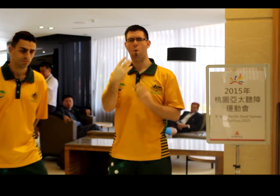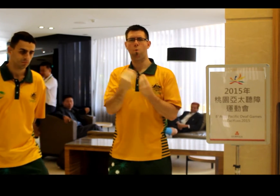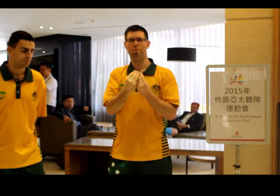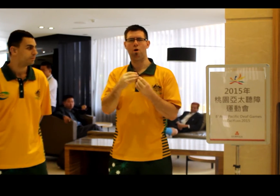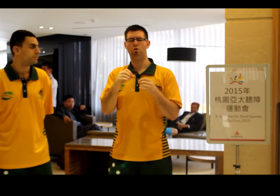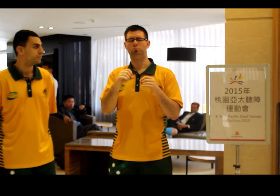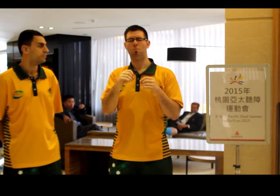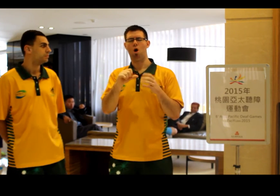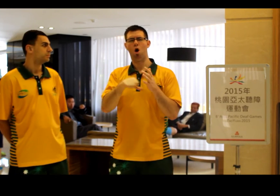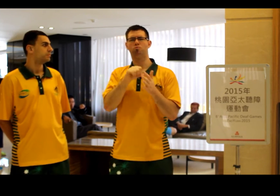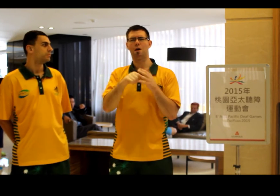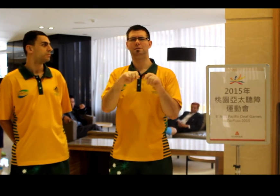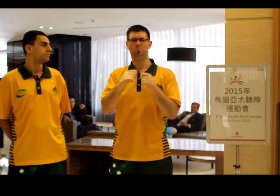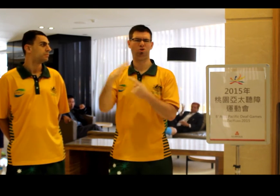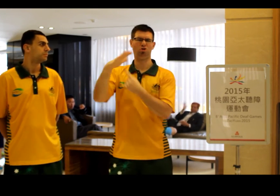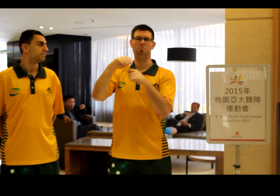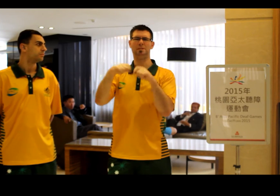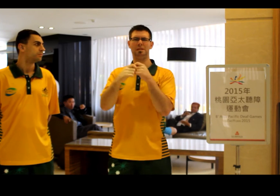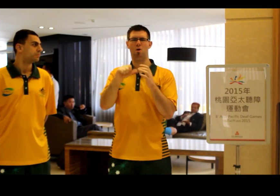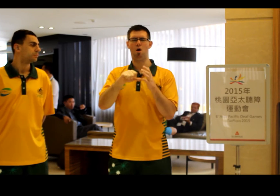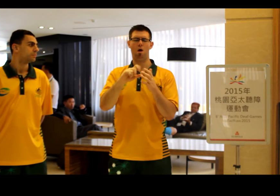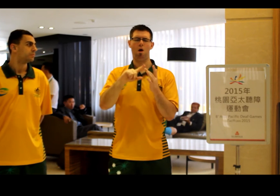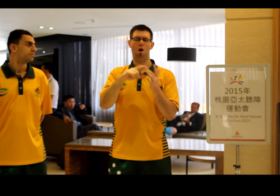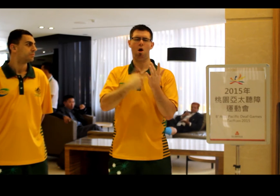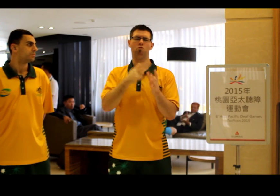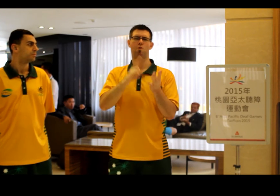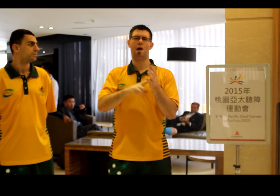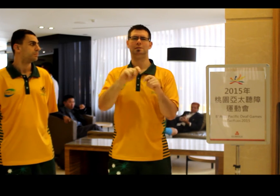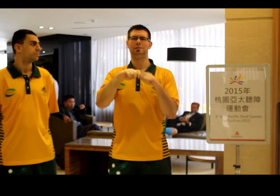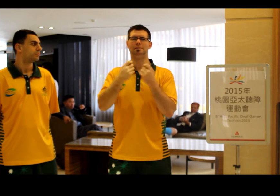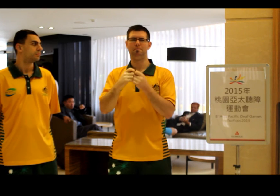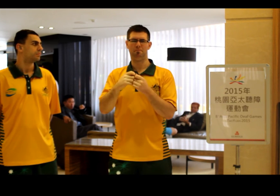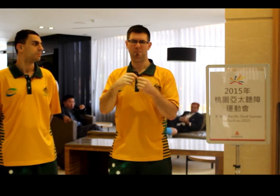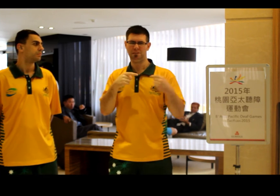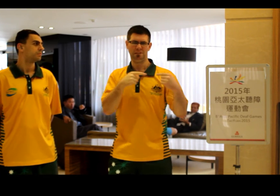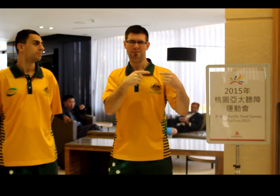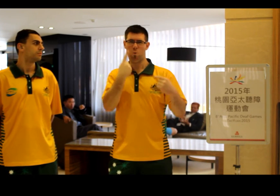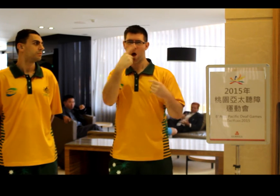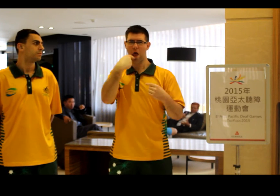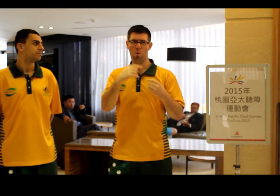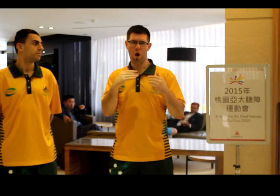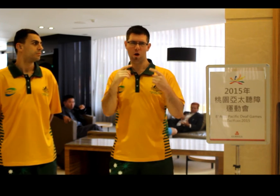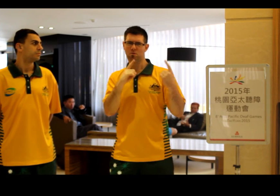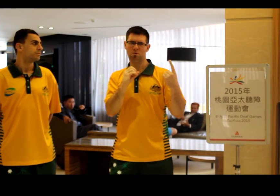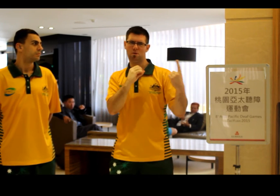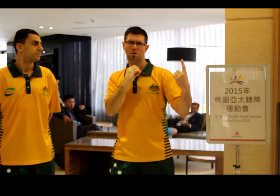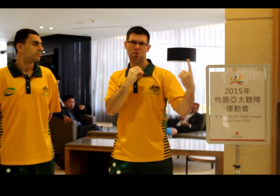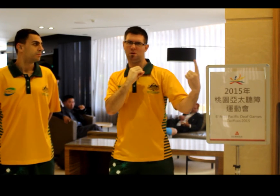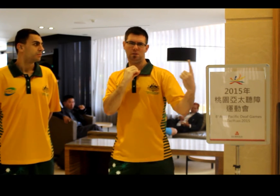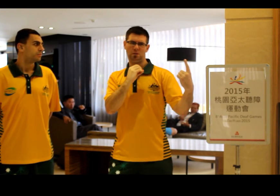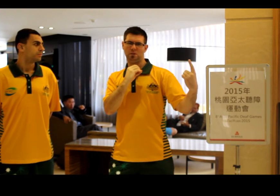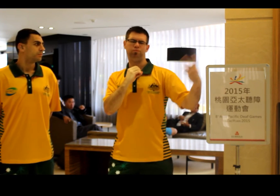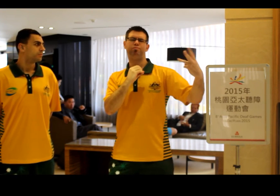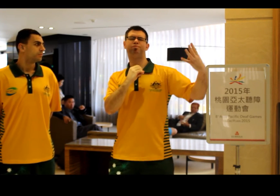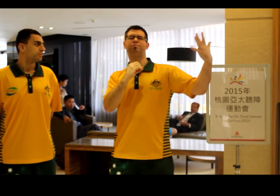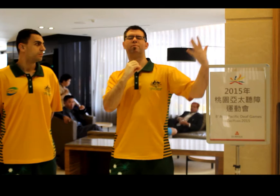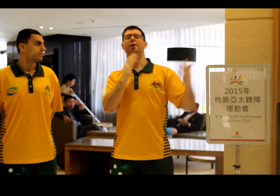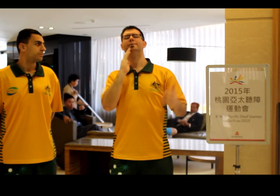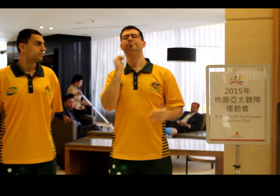Australian guys. They had an hour dealing with the best team in the competition, being Iran. So they really